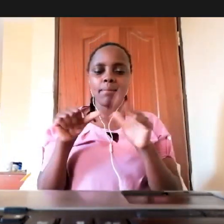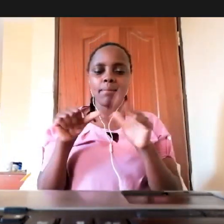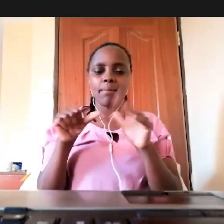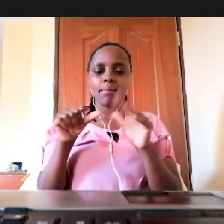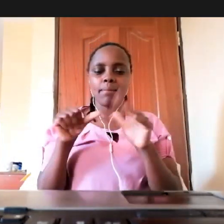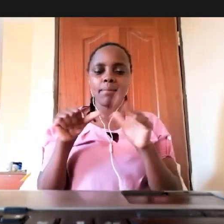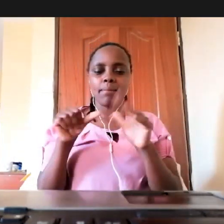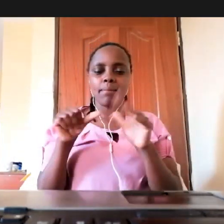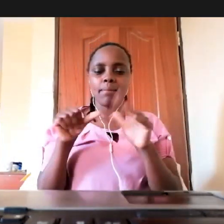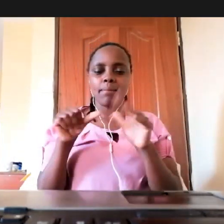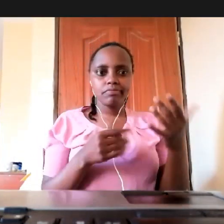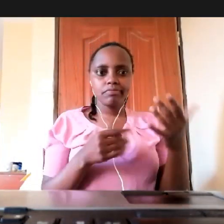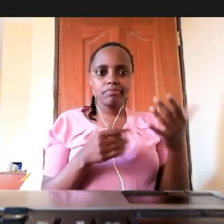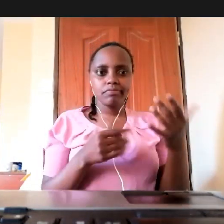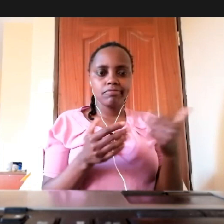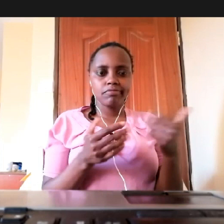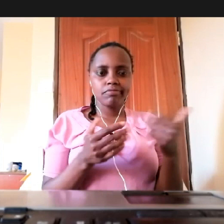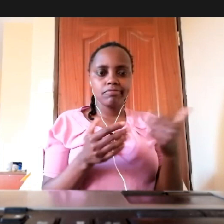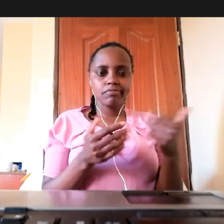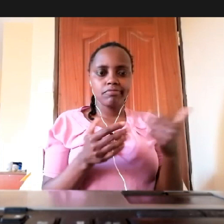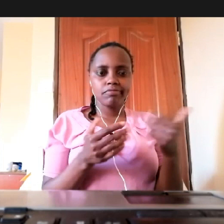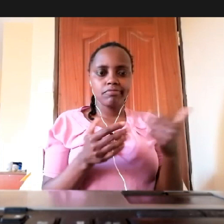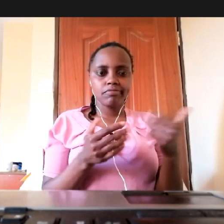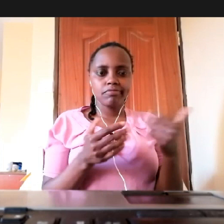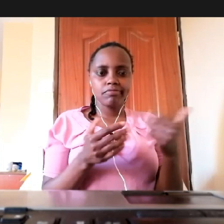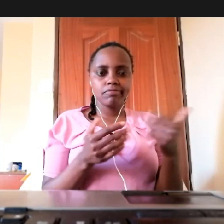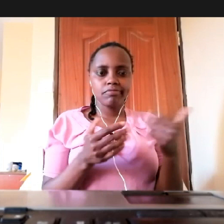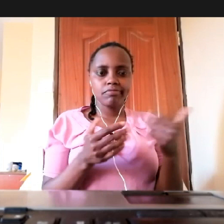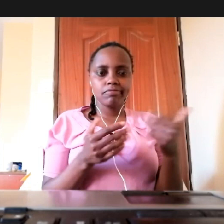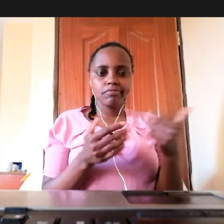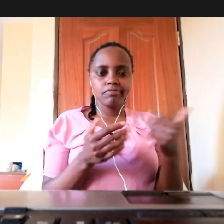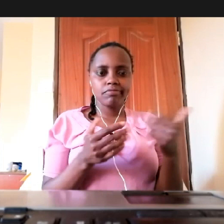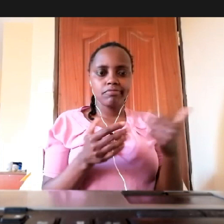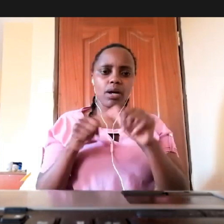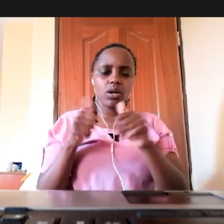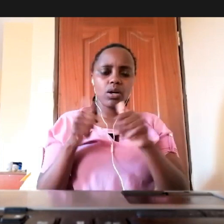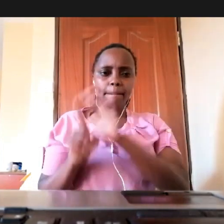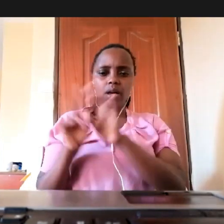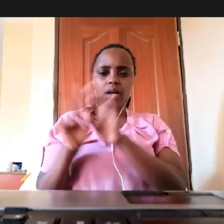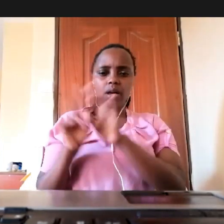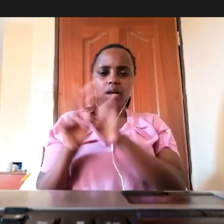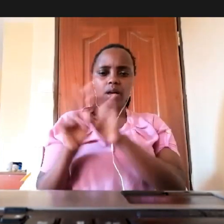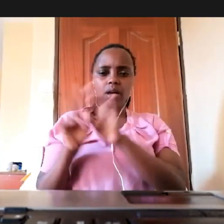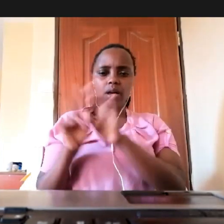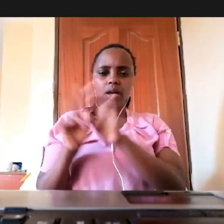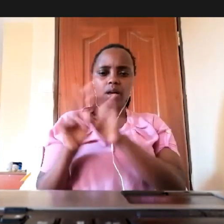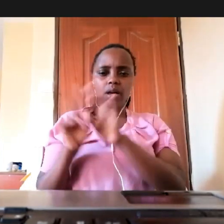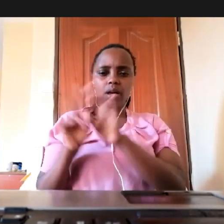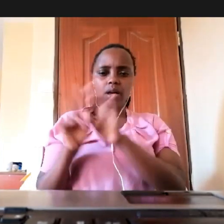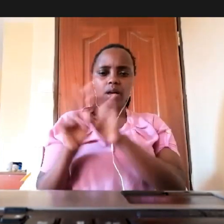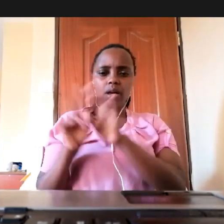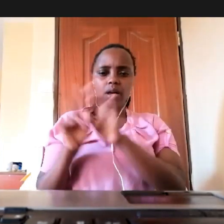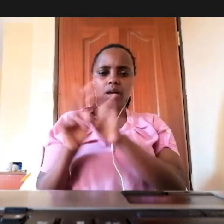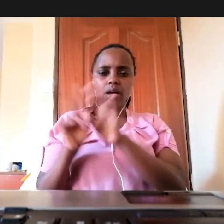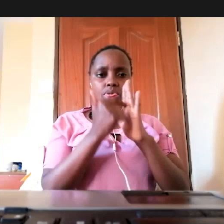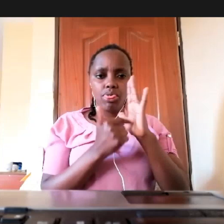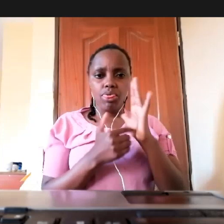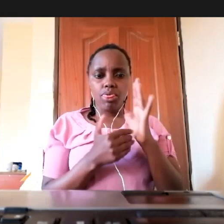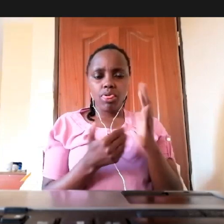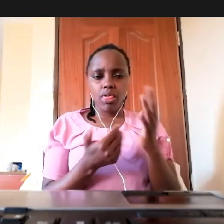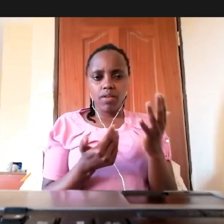saying there was one question which raised the issue whether or not the committee has a list of